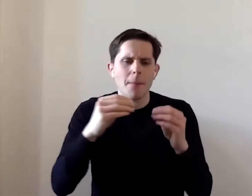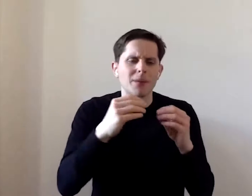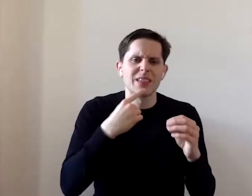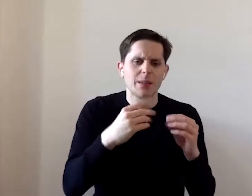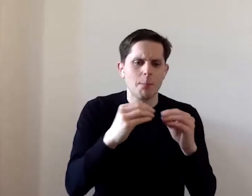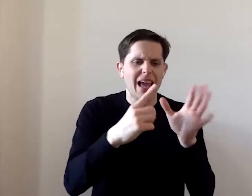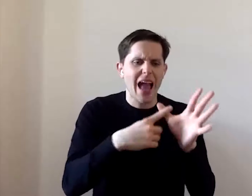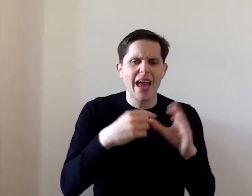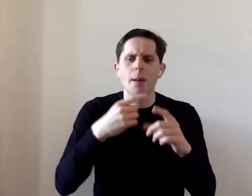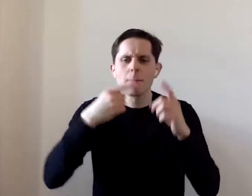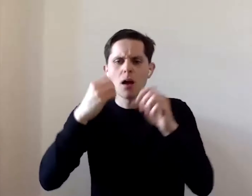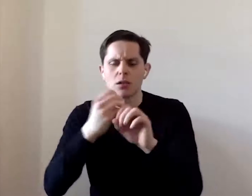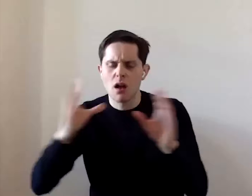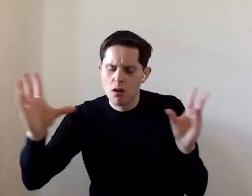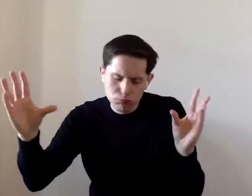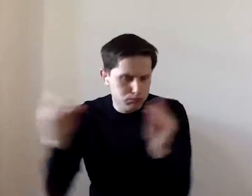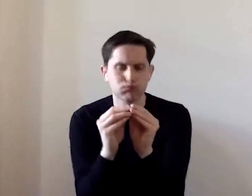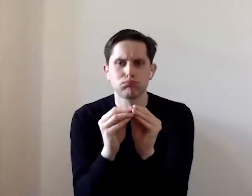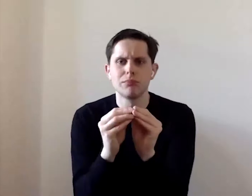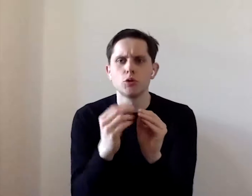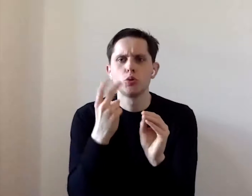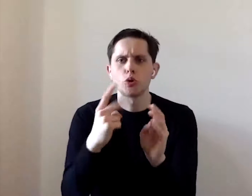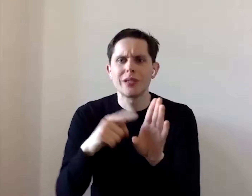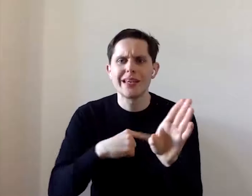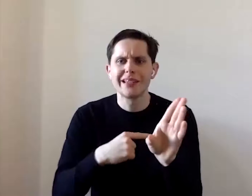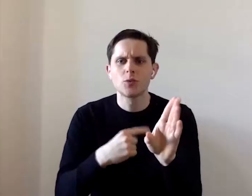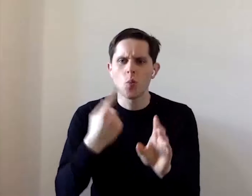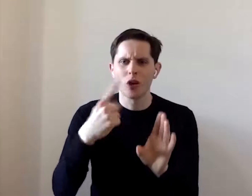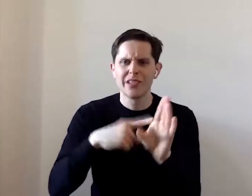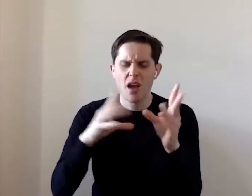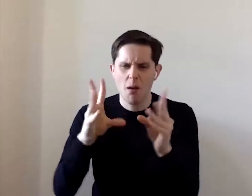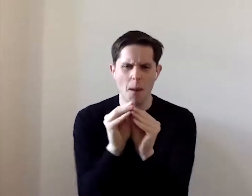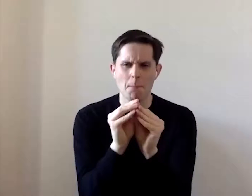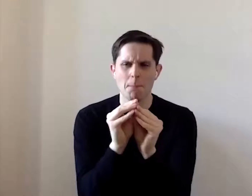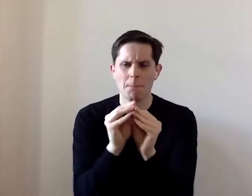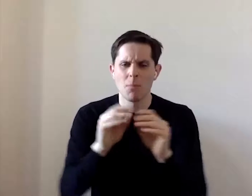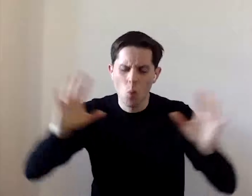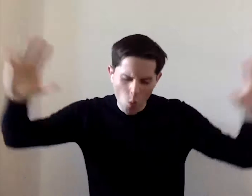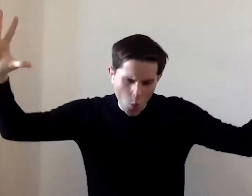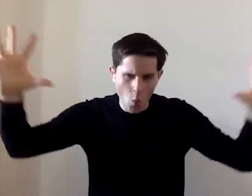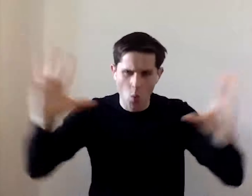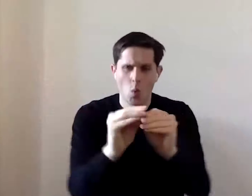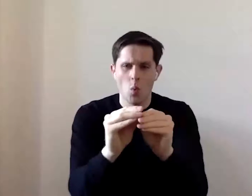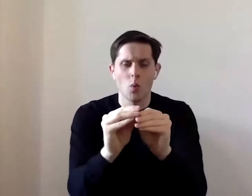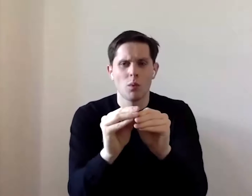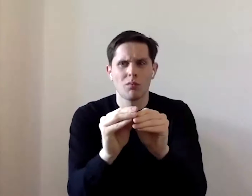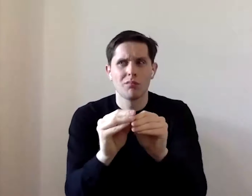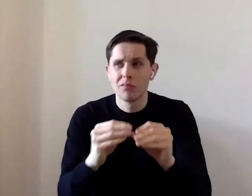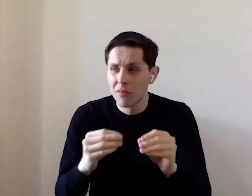people suggesting that they want to contract the BA or even the master's into 2 years or 1 year, which I think, considering